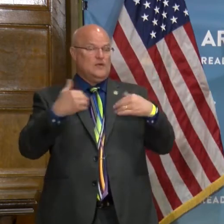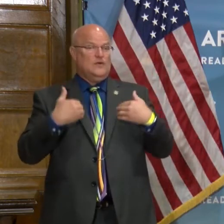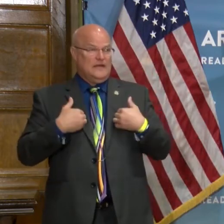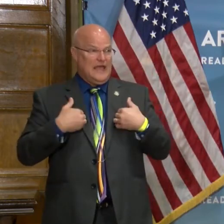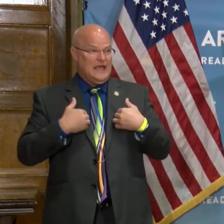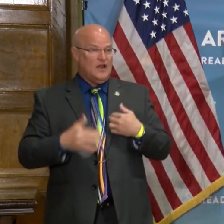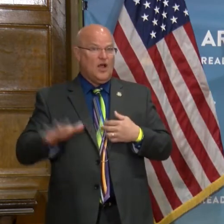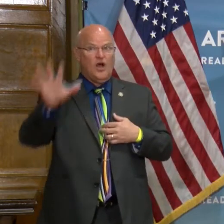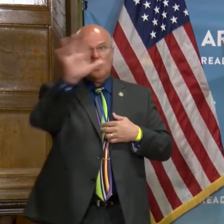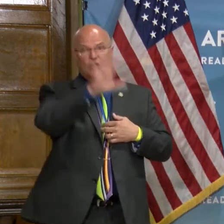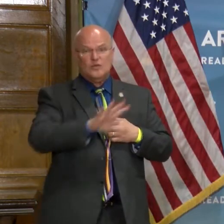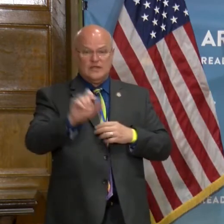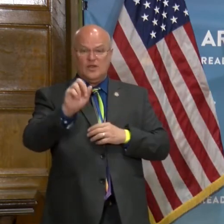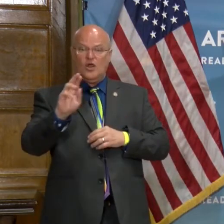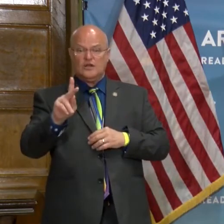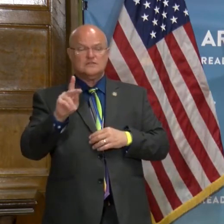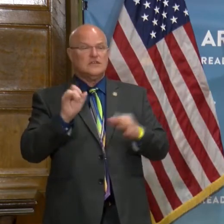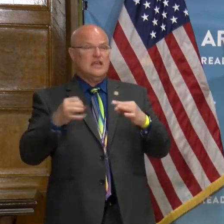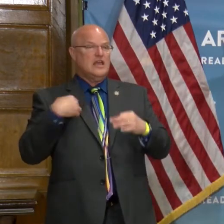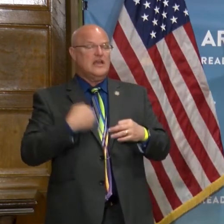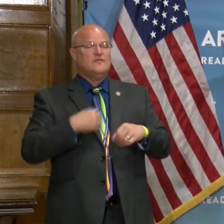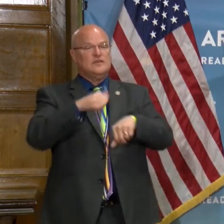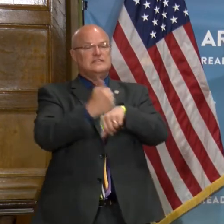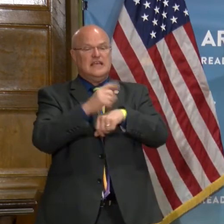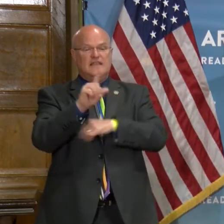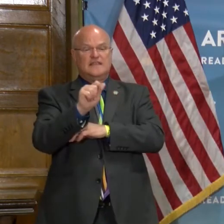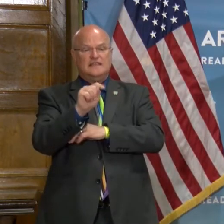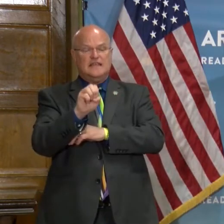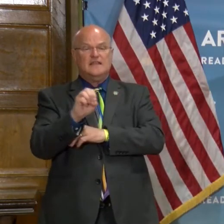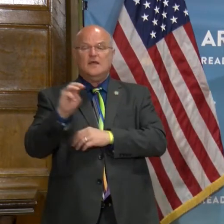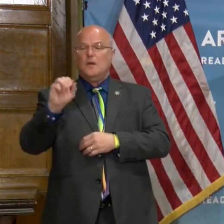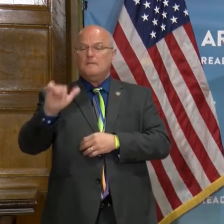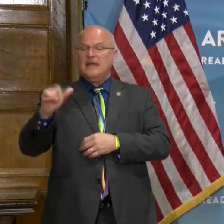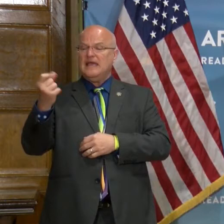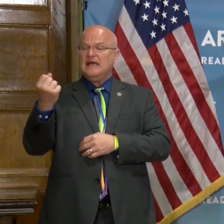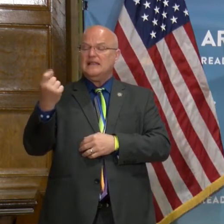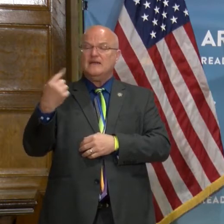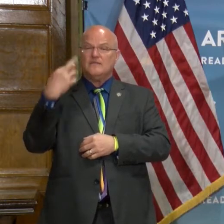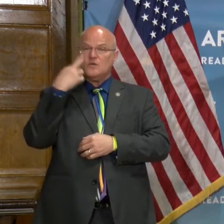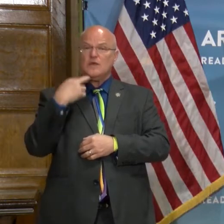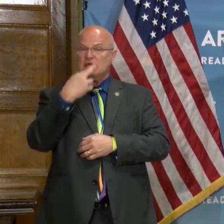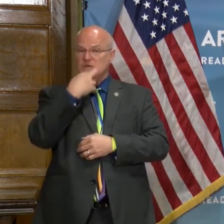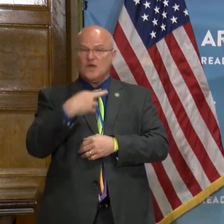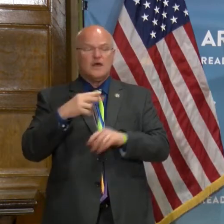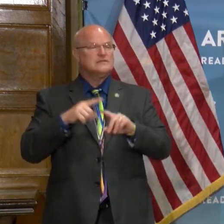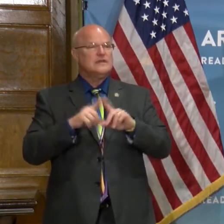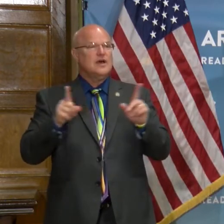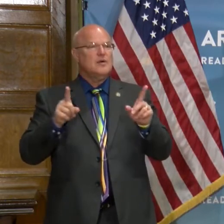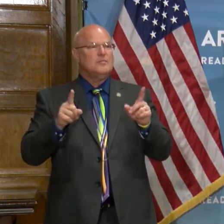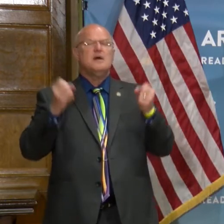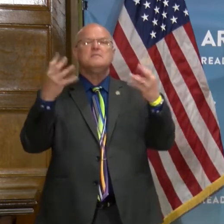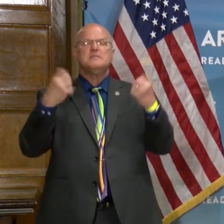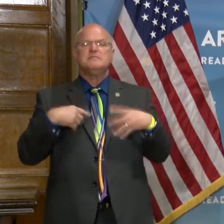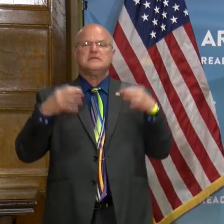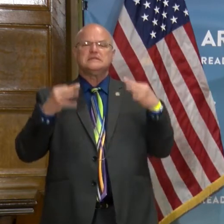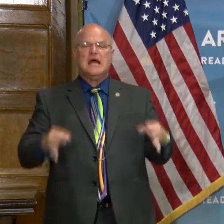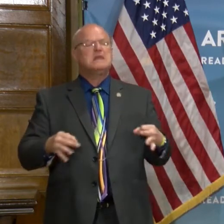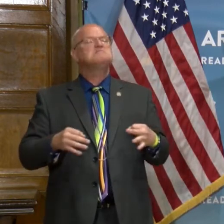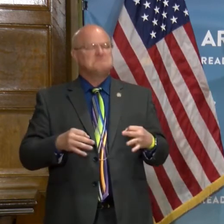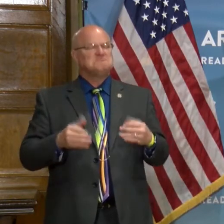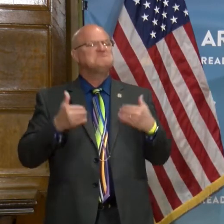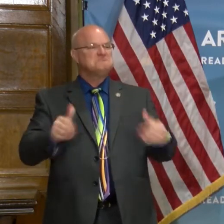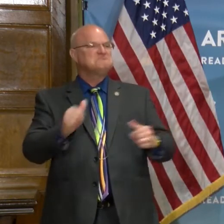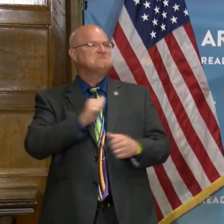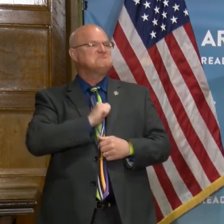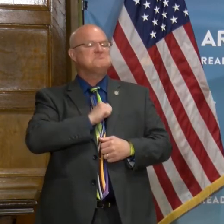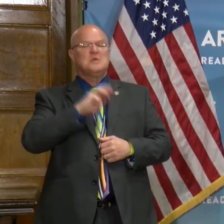had across Arkansas if we set the date for May 11th to open up restaurants, but a bunch of them just decided to do